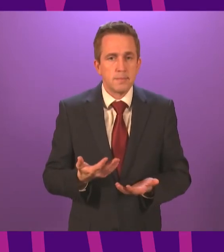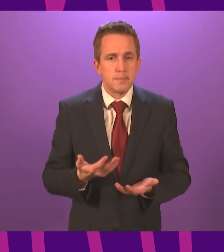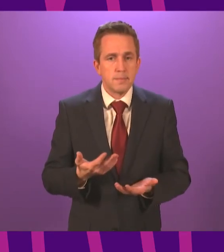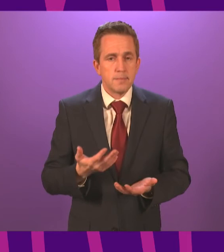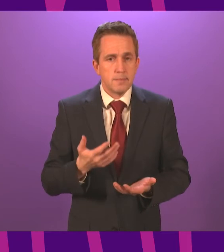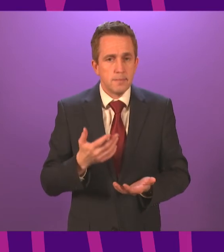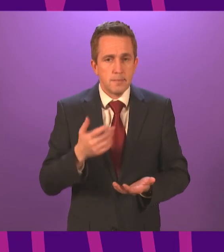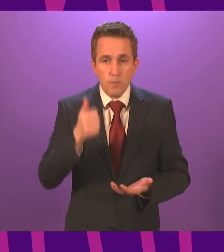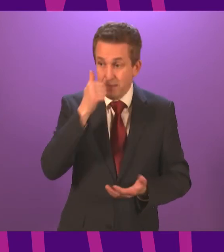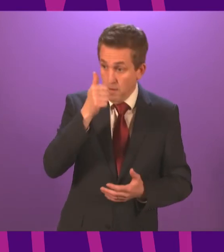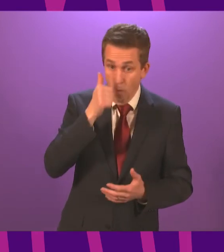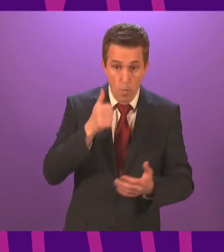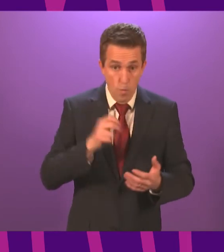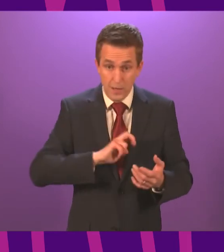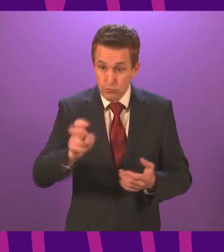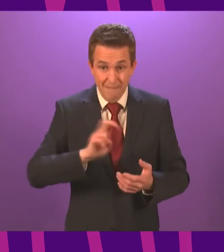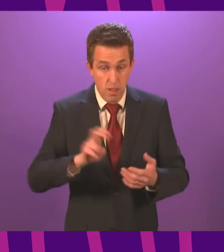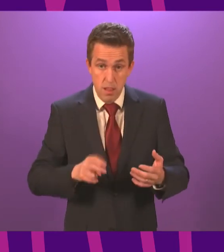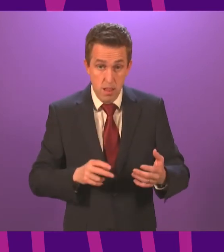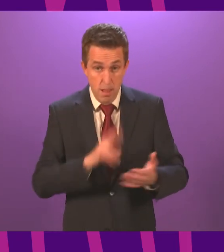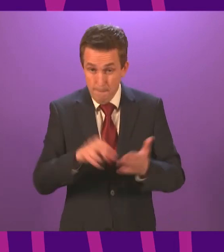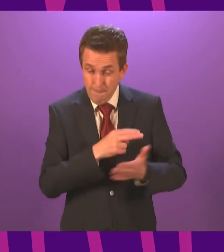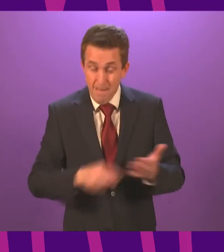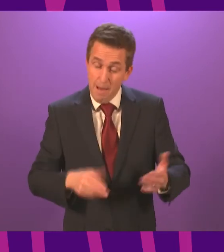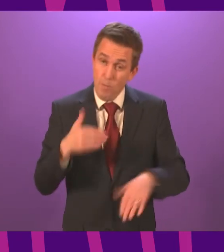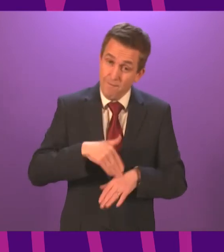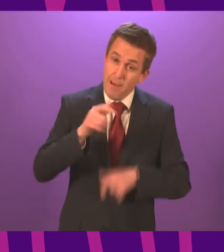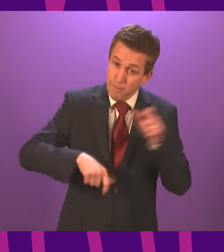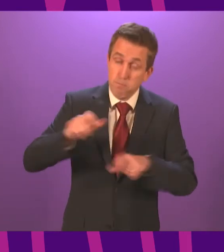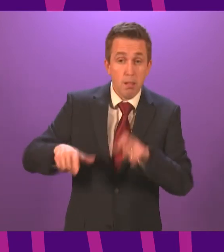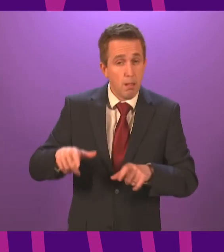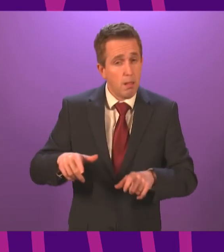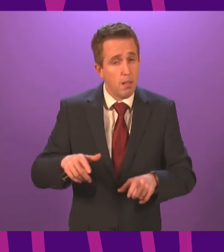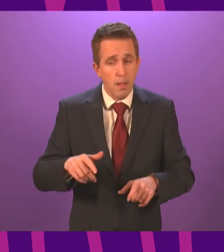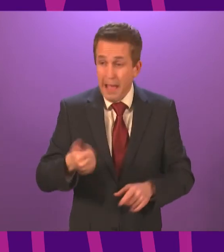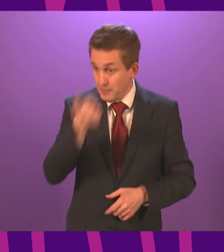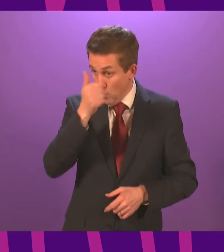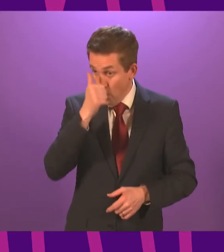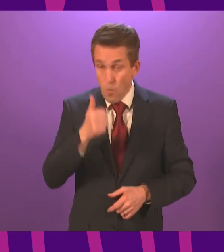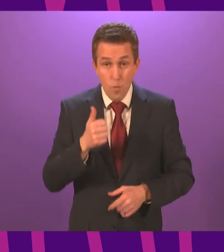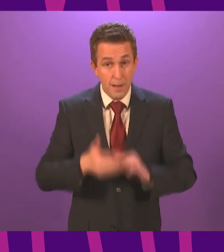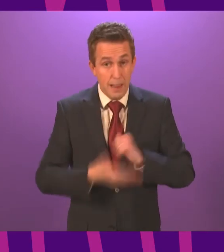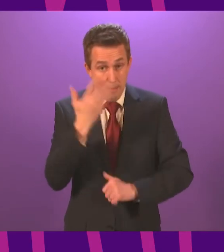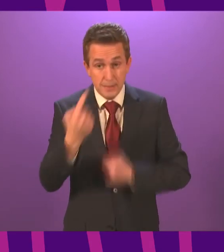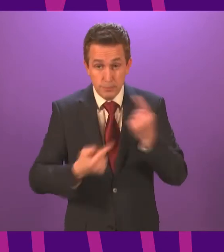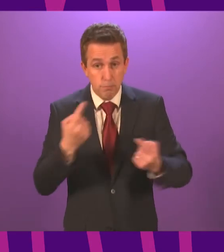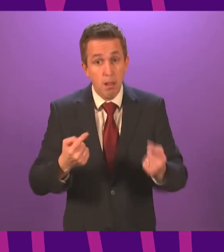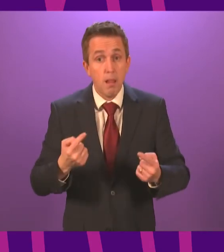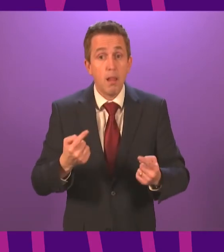that they have on an individual's day-to-day life. I fully respect that. As a member of this Parliament